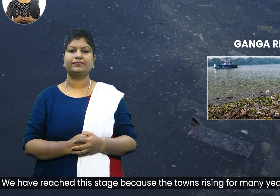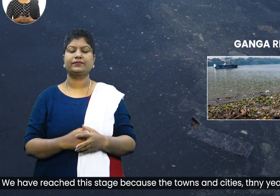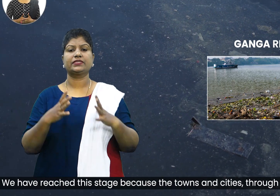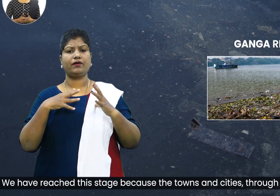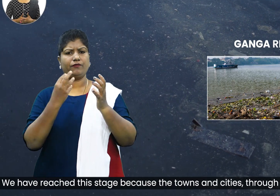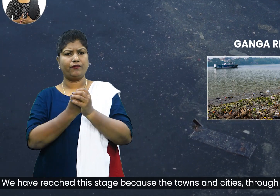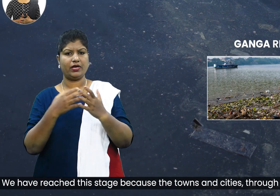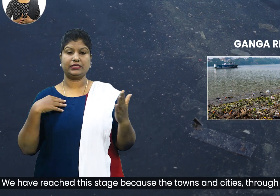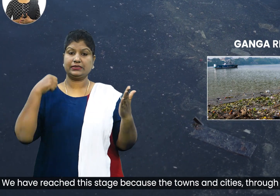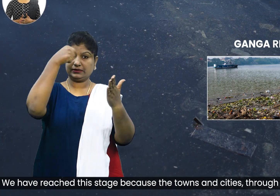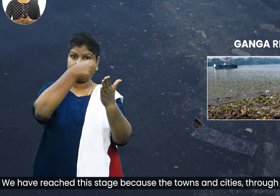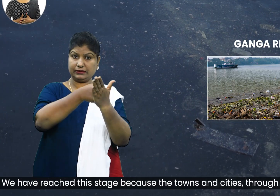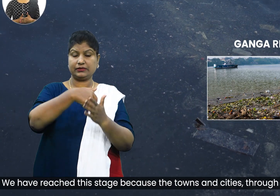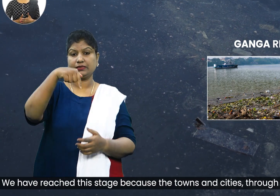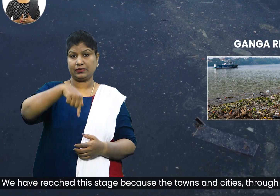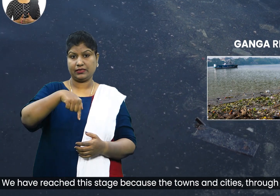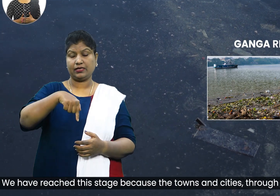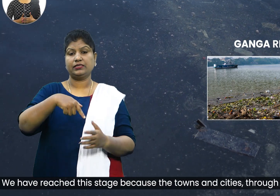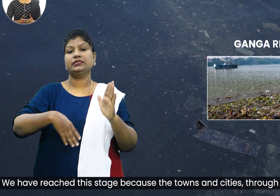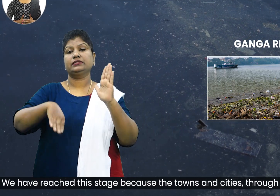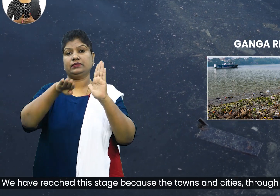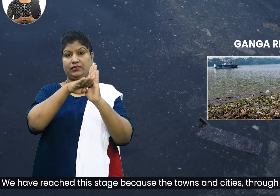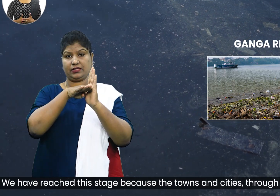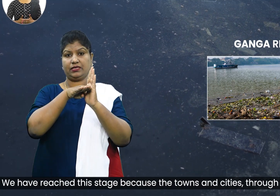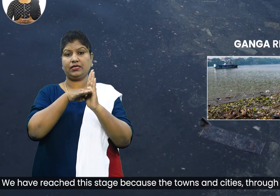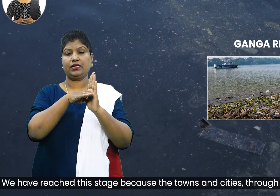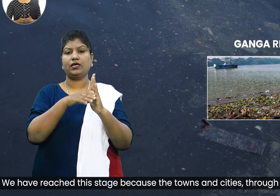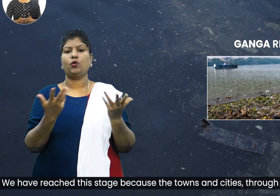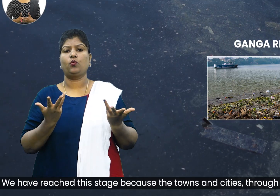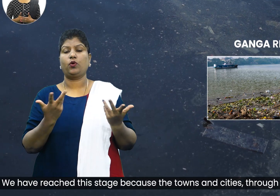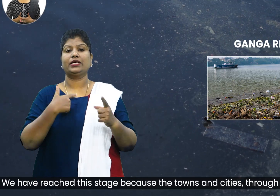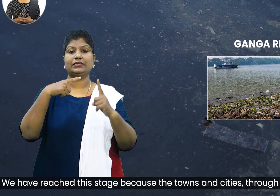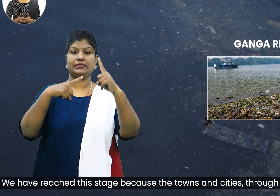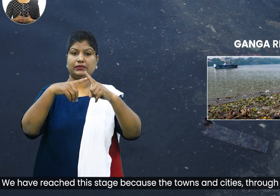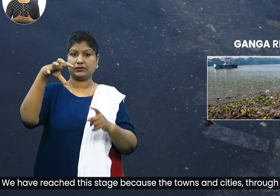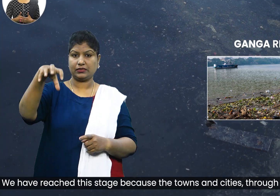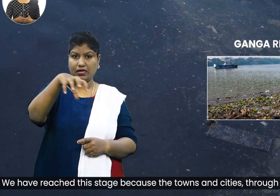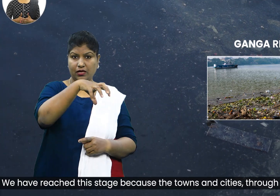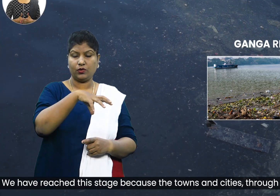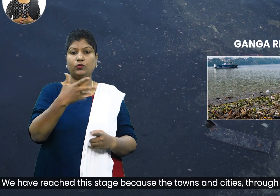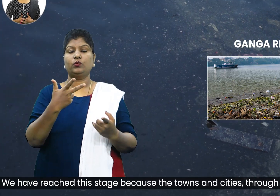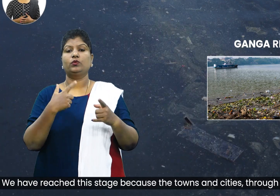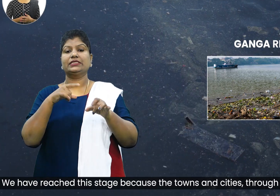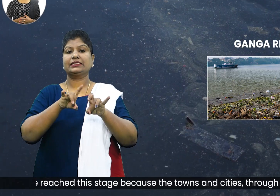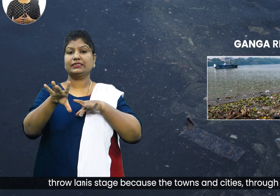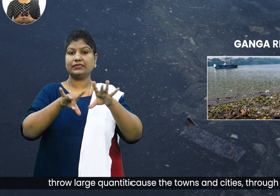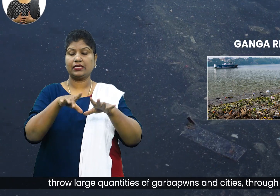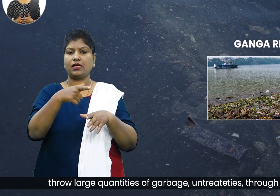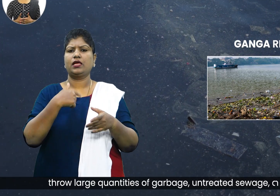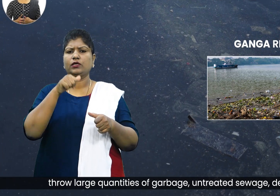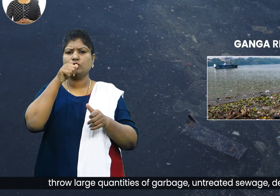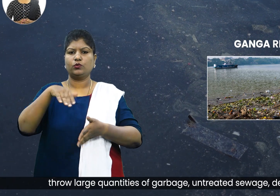We have reached this stage because the towns and cities through which the river flows